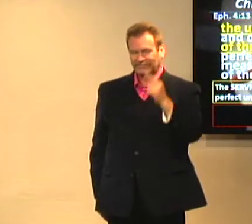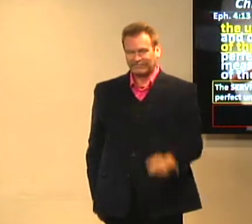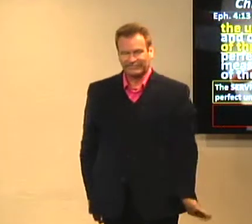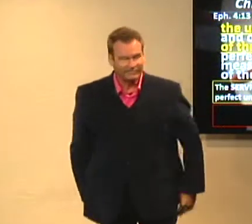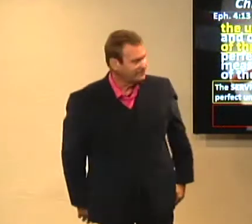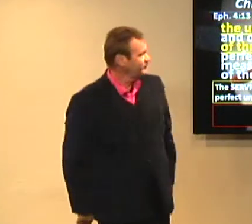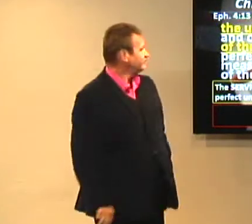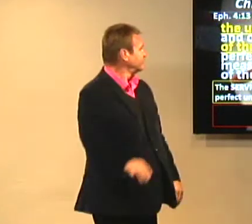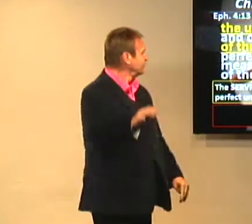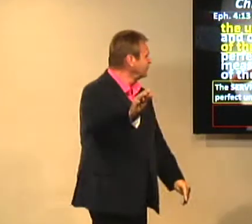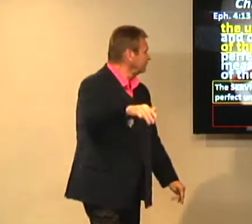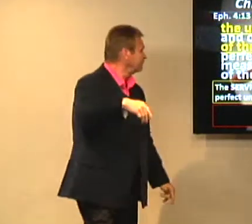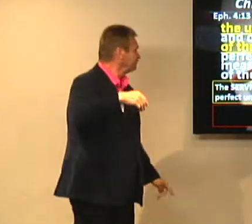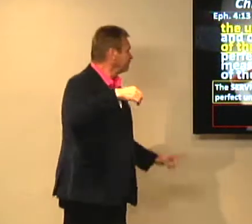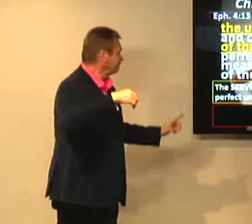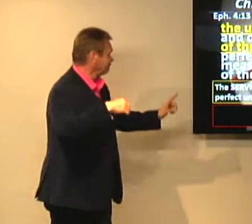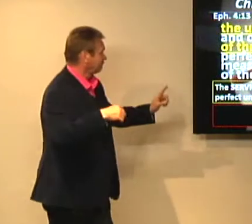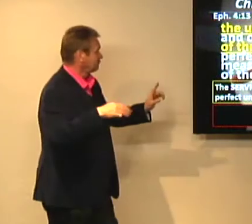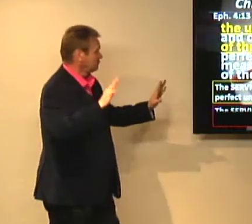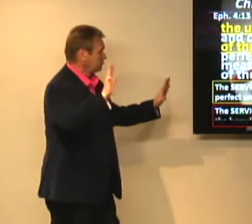to become as one body of Christ.